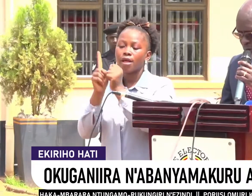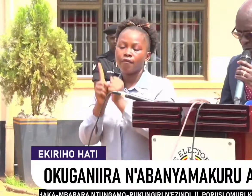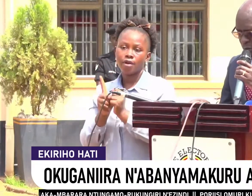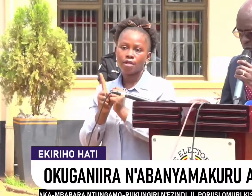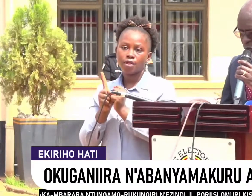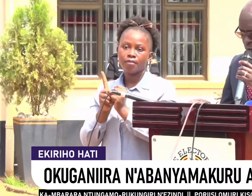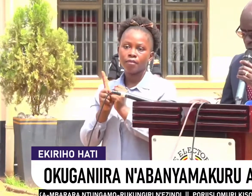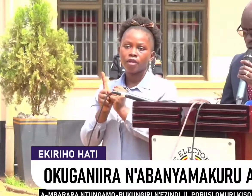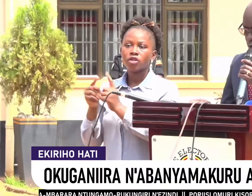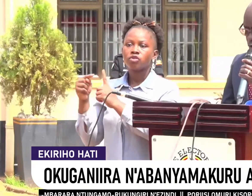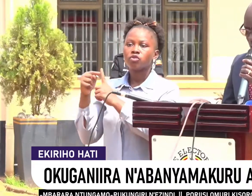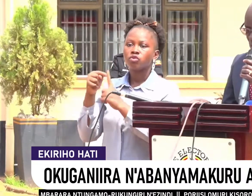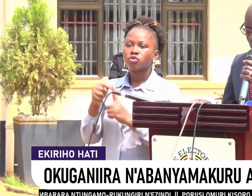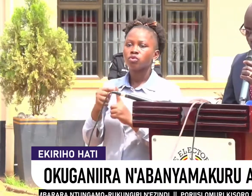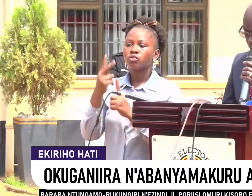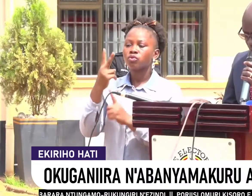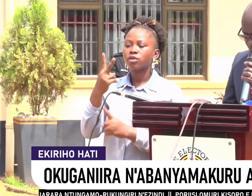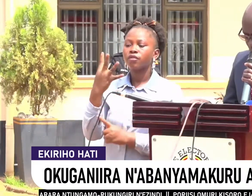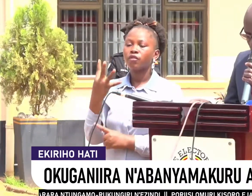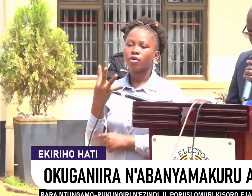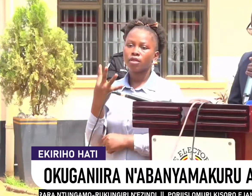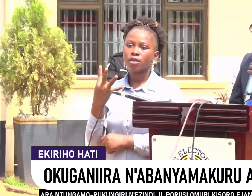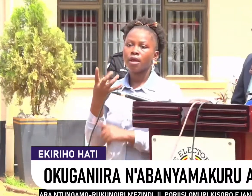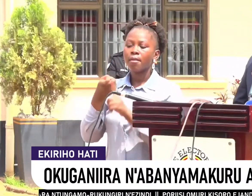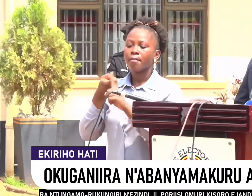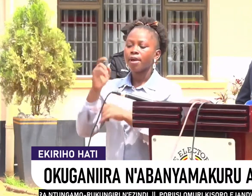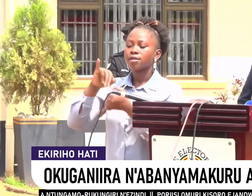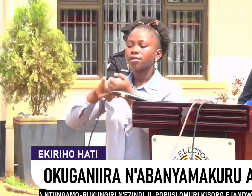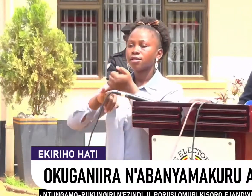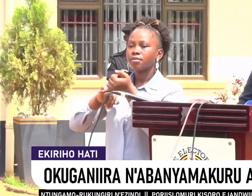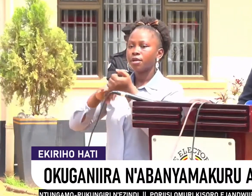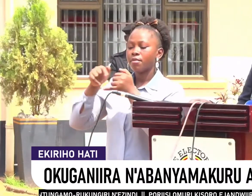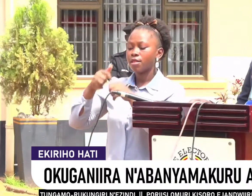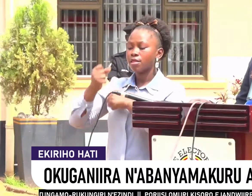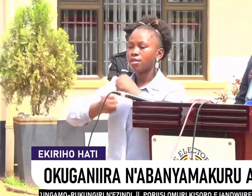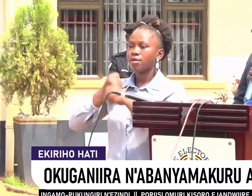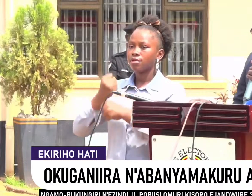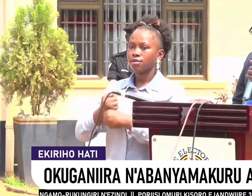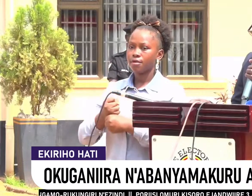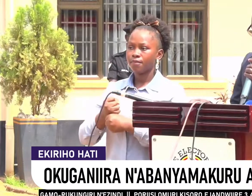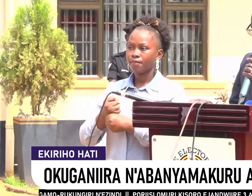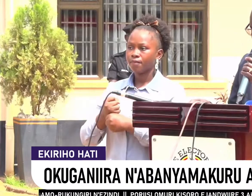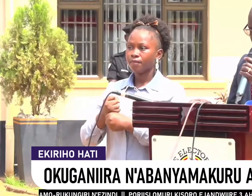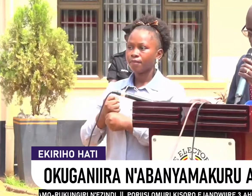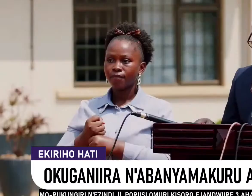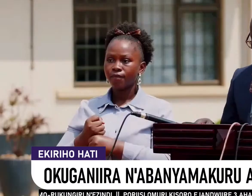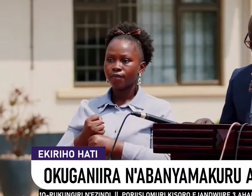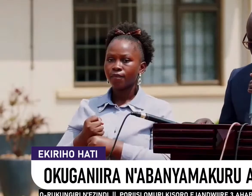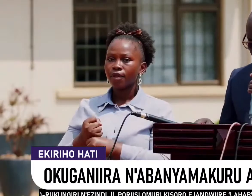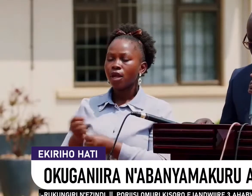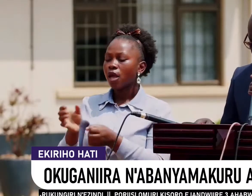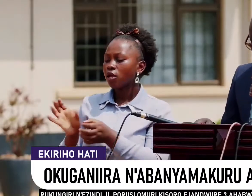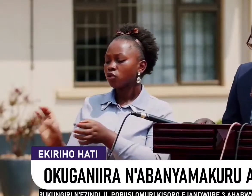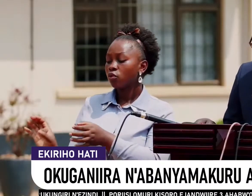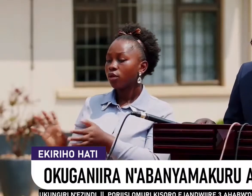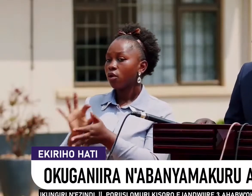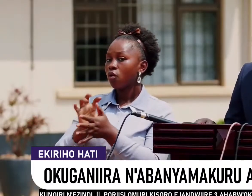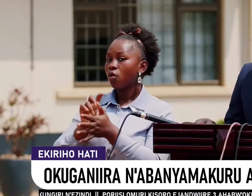11th to 24th September this year, excluding